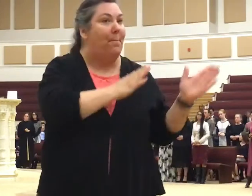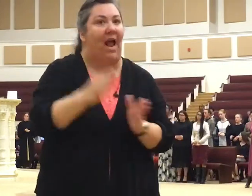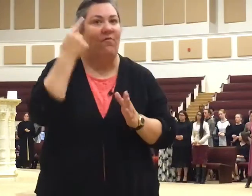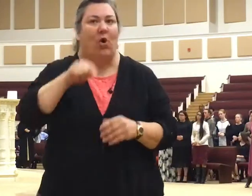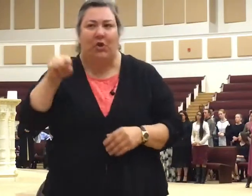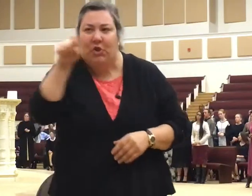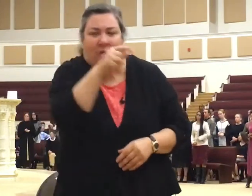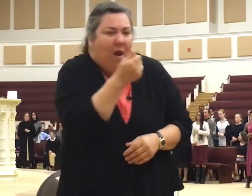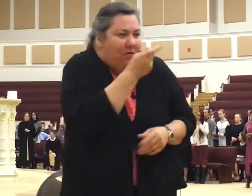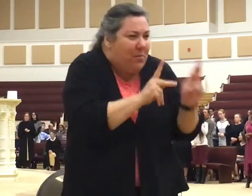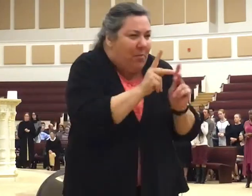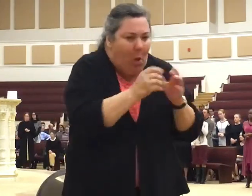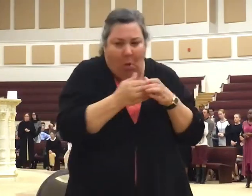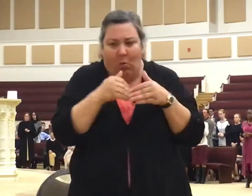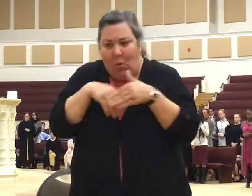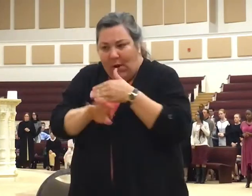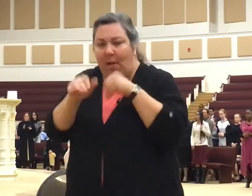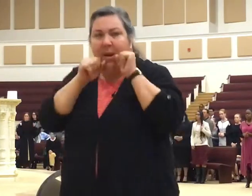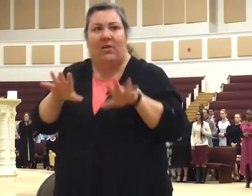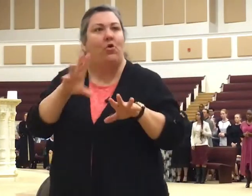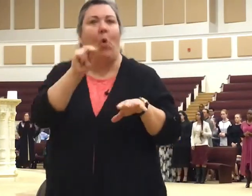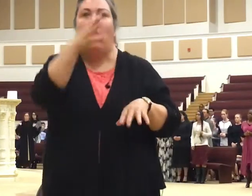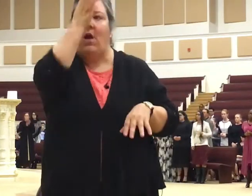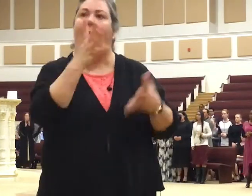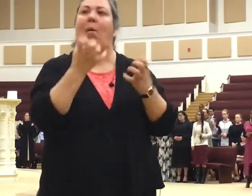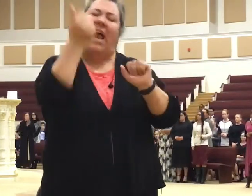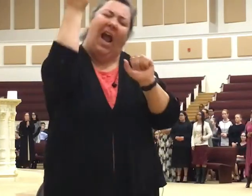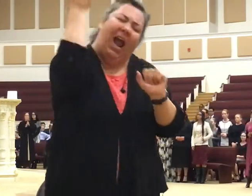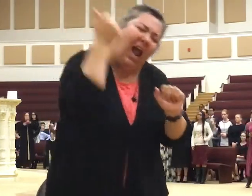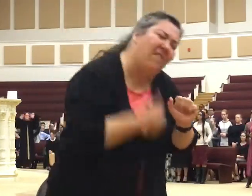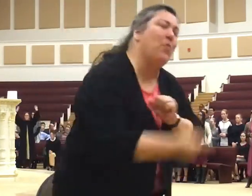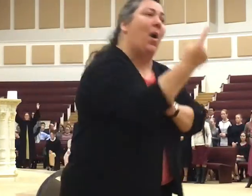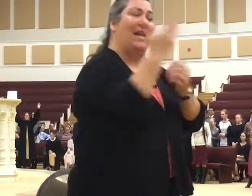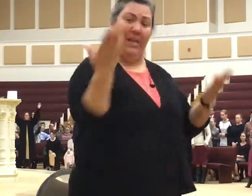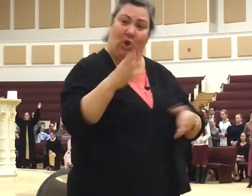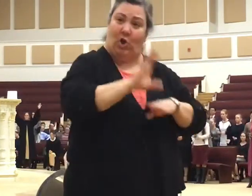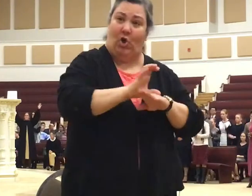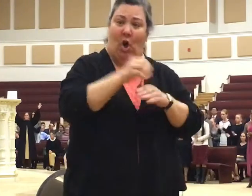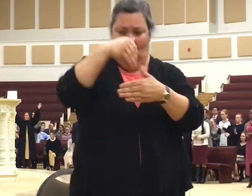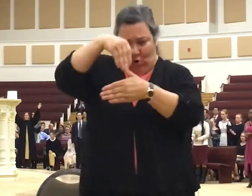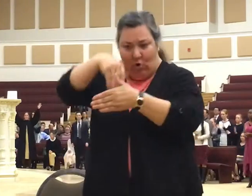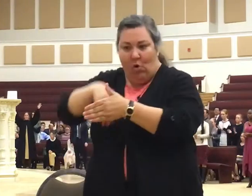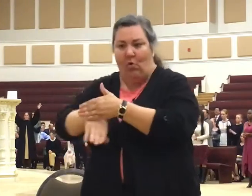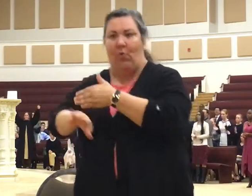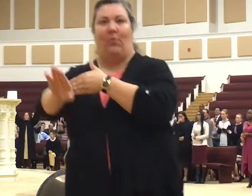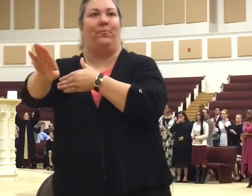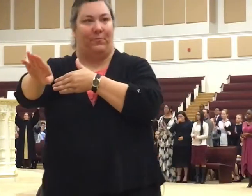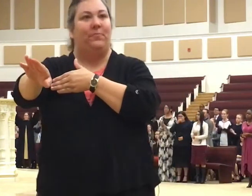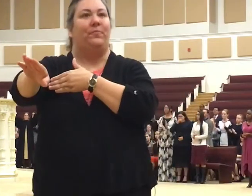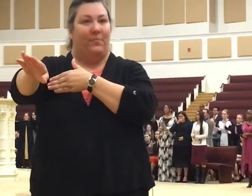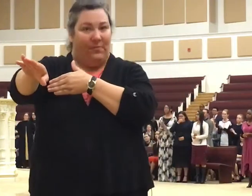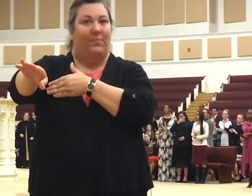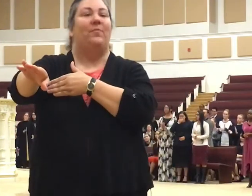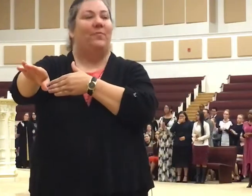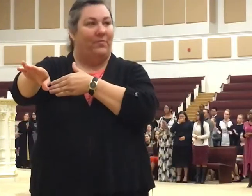other people. God wants everybody in this church crossing over. Why?